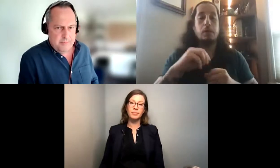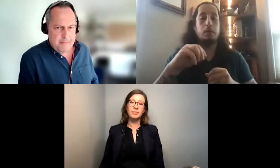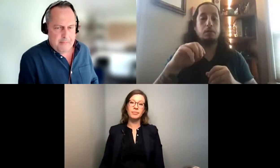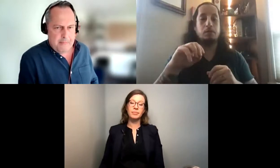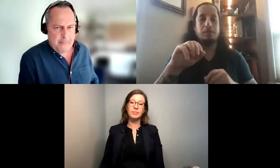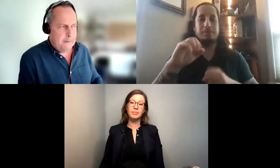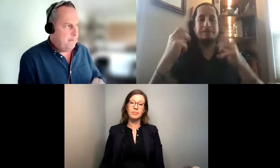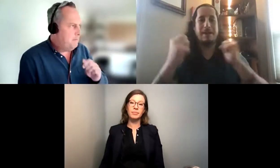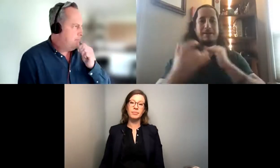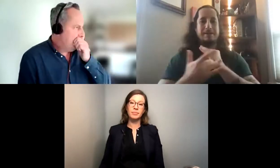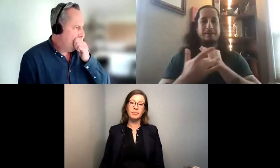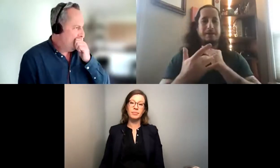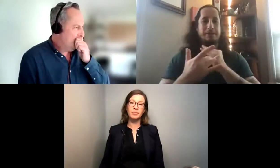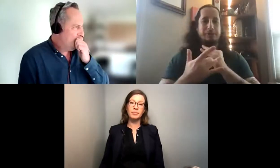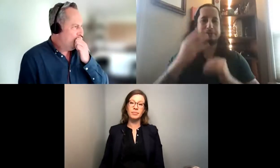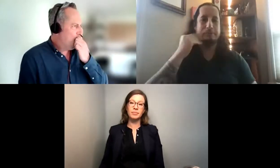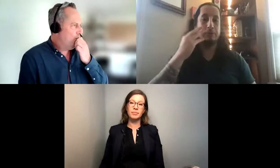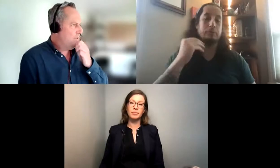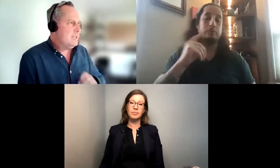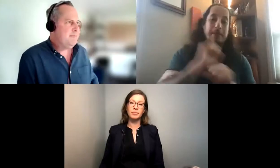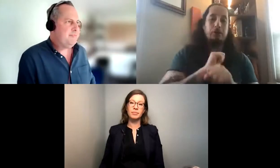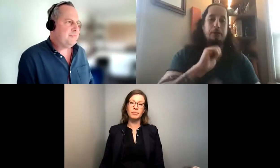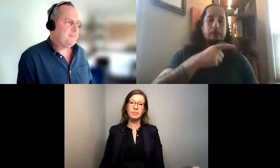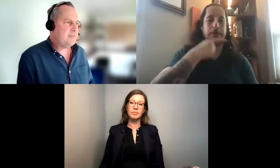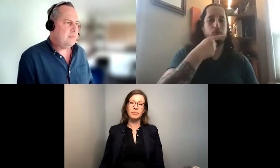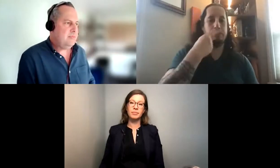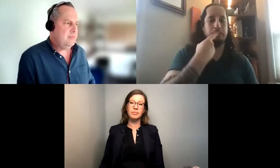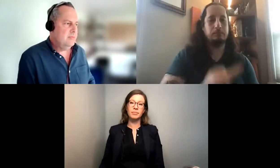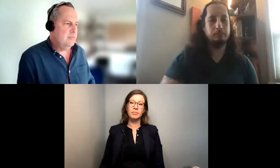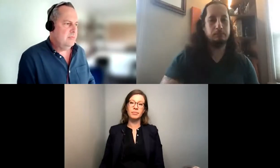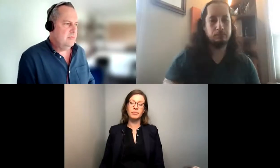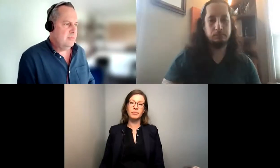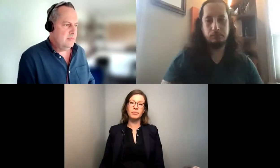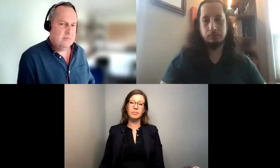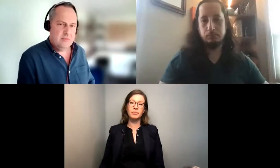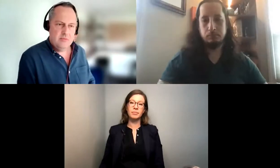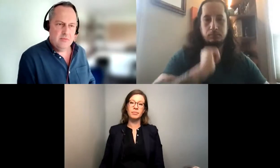that folks who might be interested in sign technologies